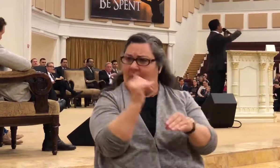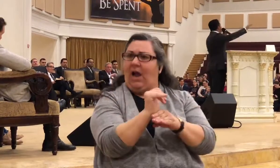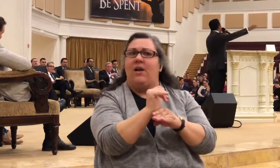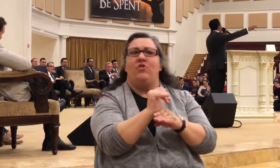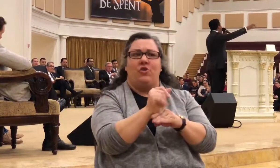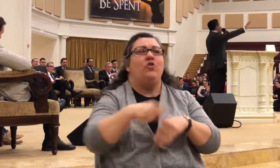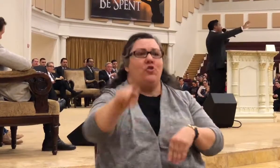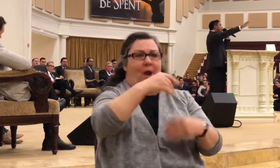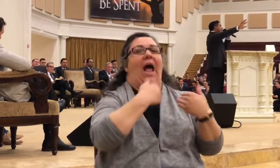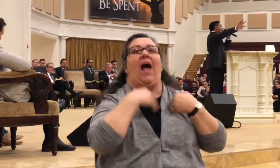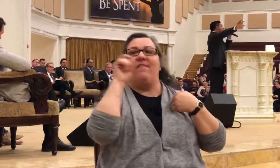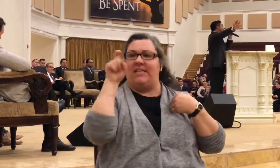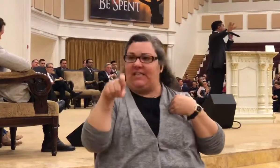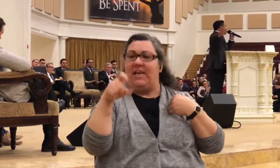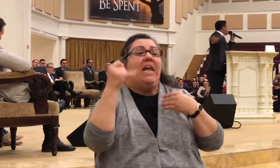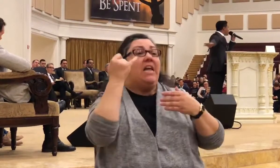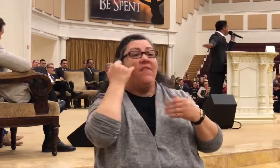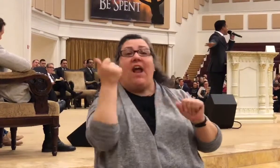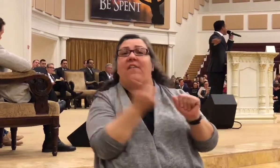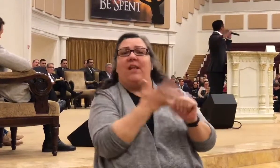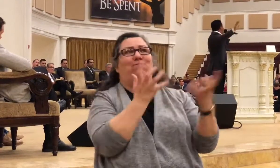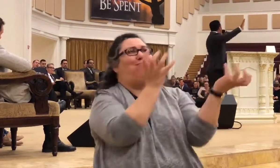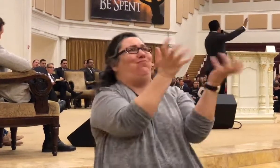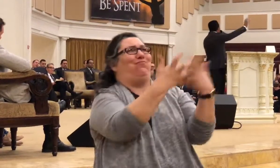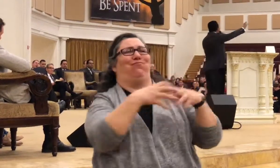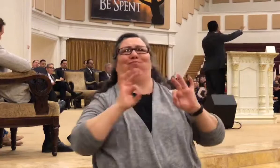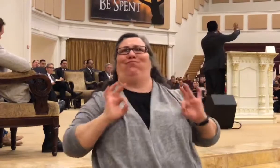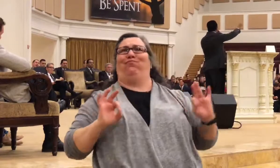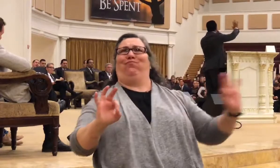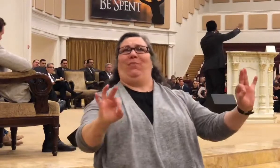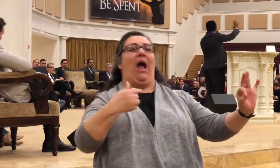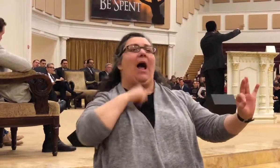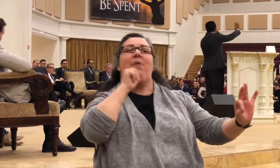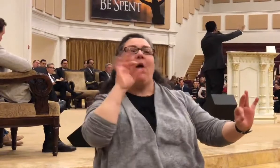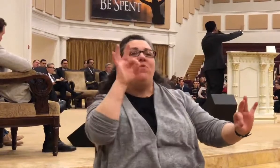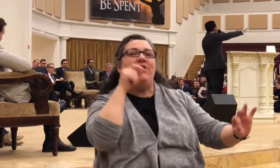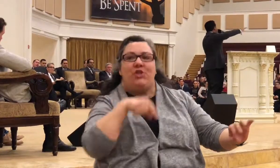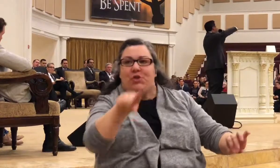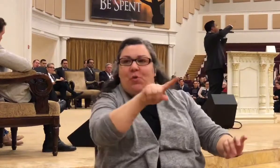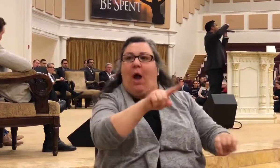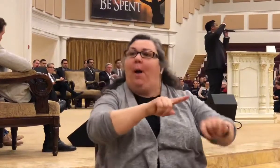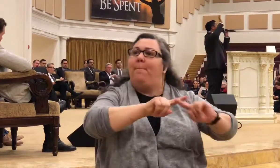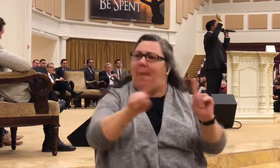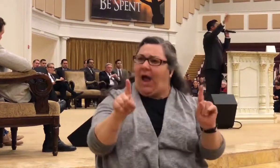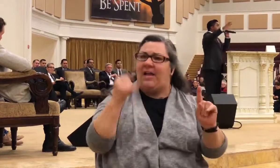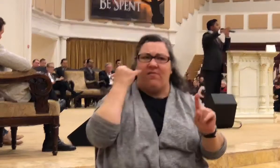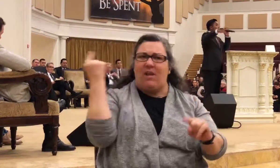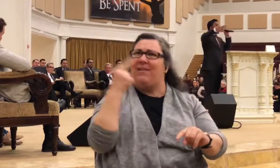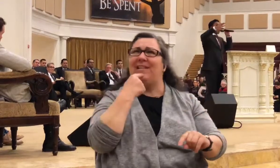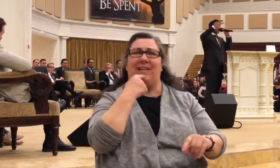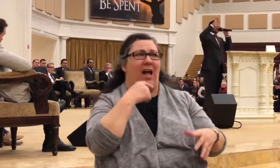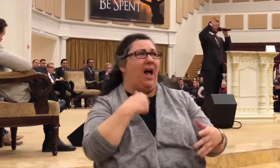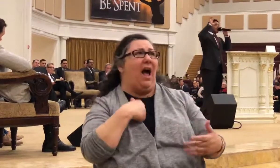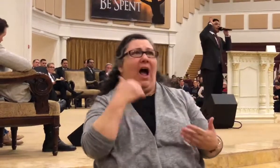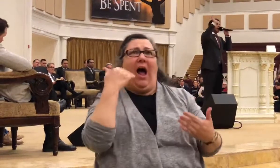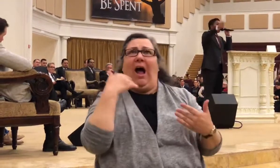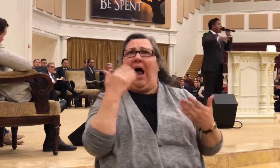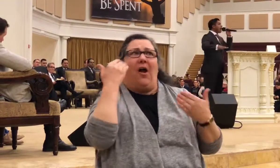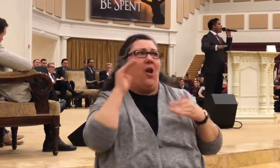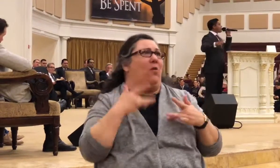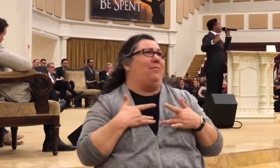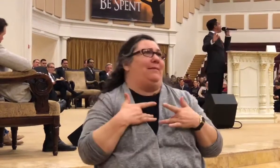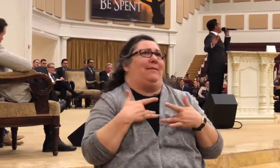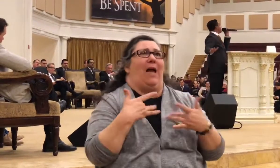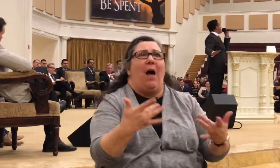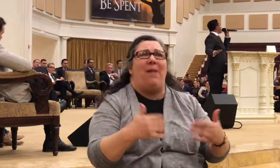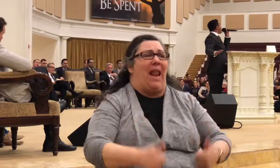need. If everything's going all right, then I might not be preaching to you, but I'm preaching to somebody today that says, man, I don't know what's going on. This thing has hit me